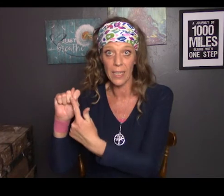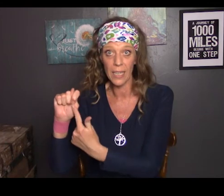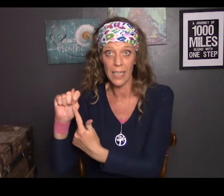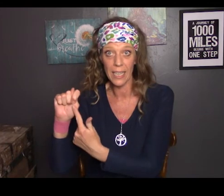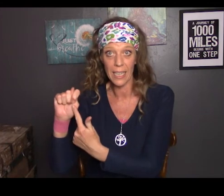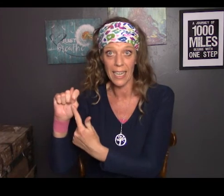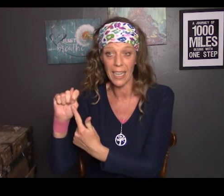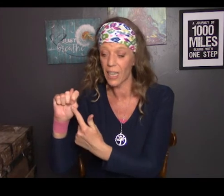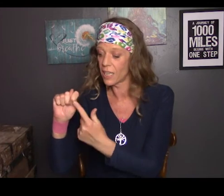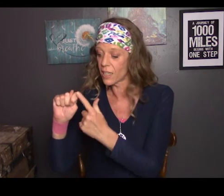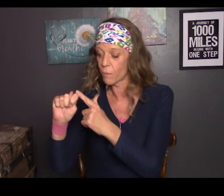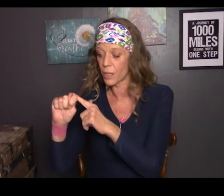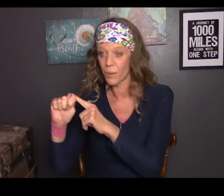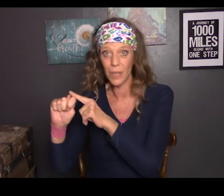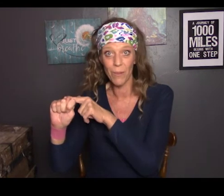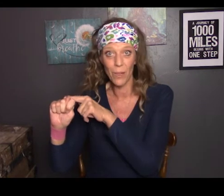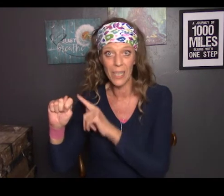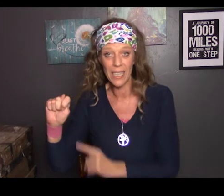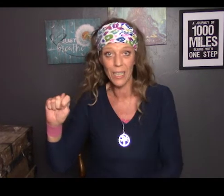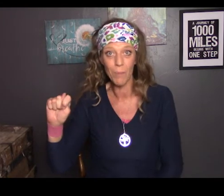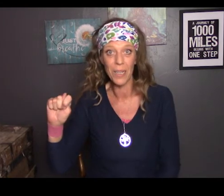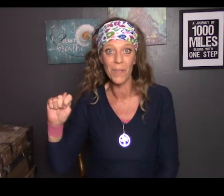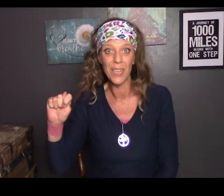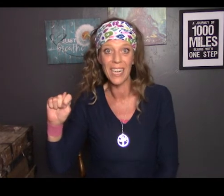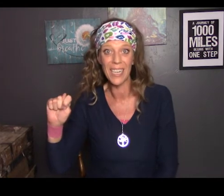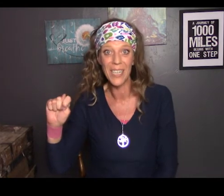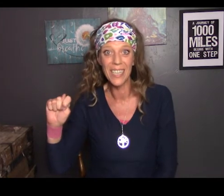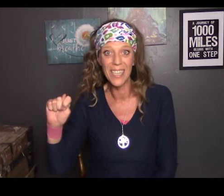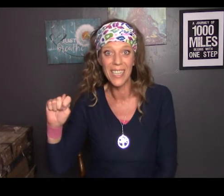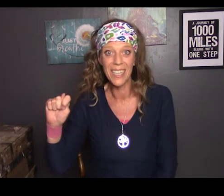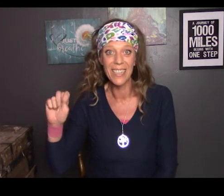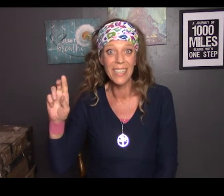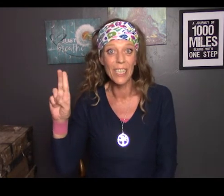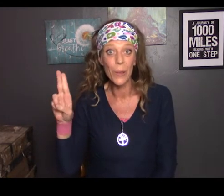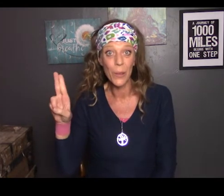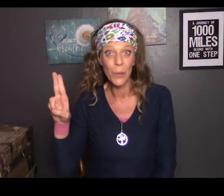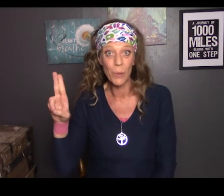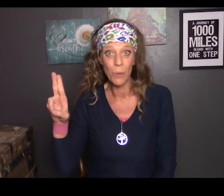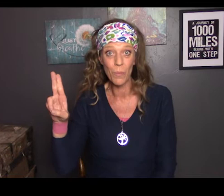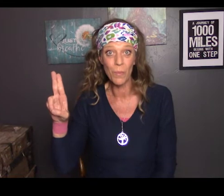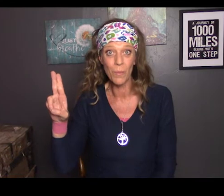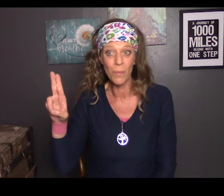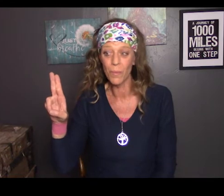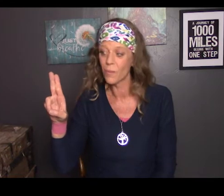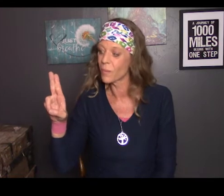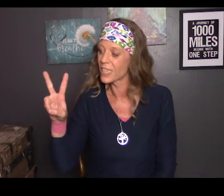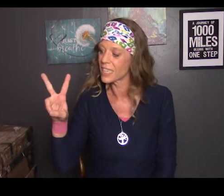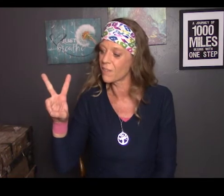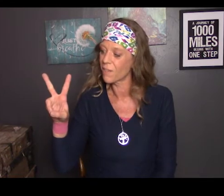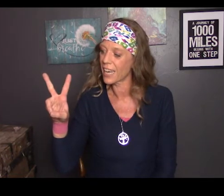the T in between the first and the middle finger. U, V,